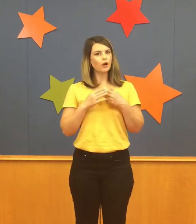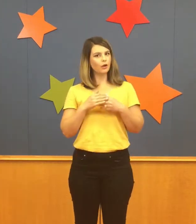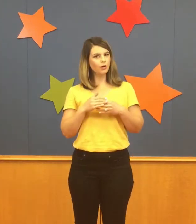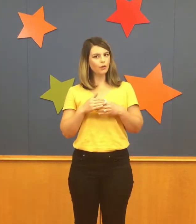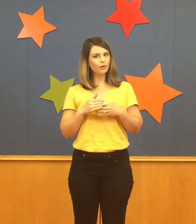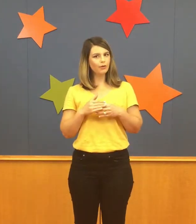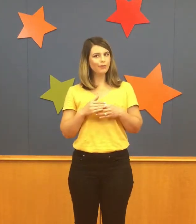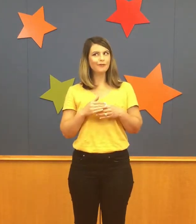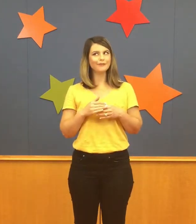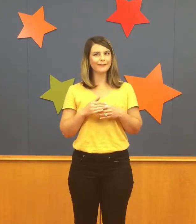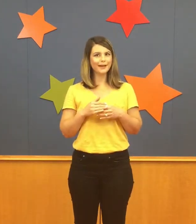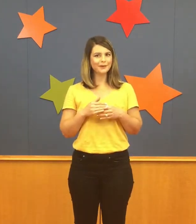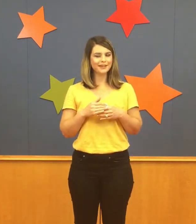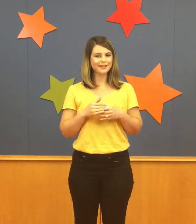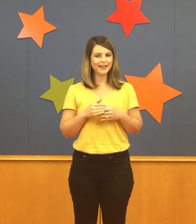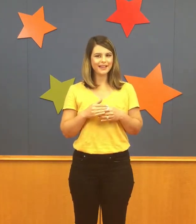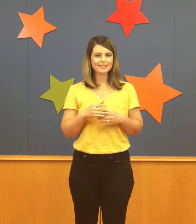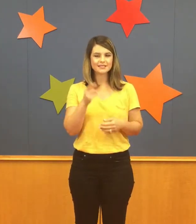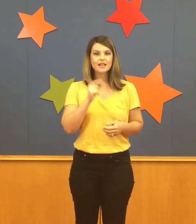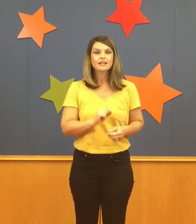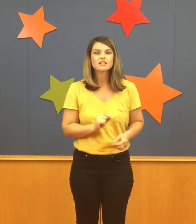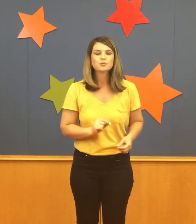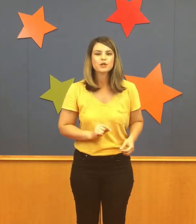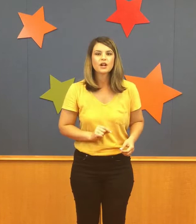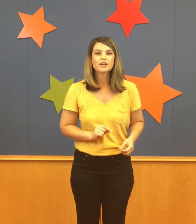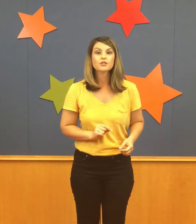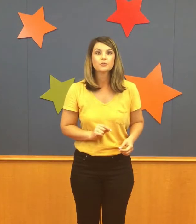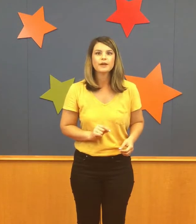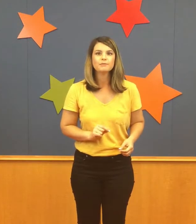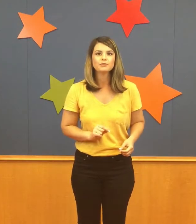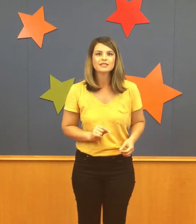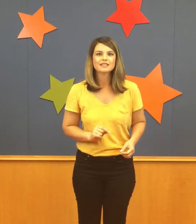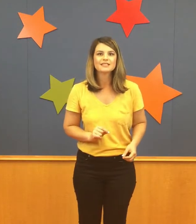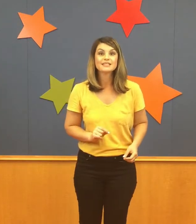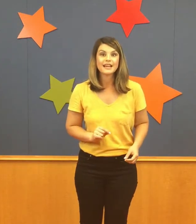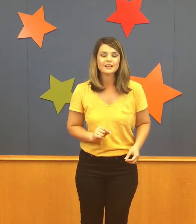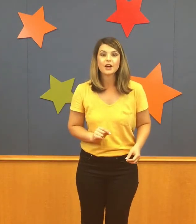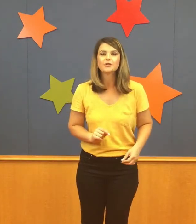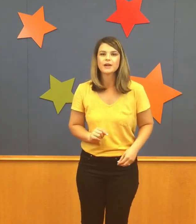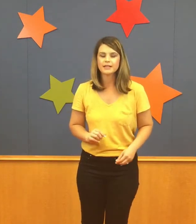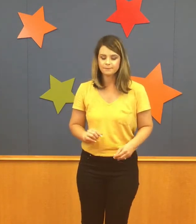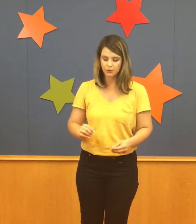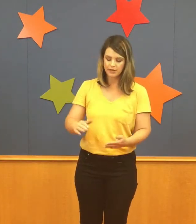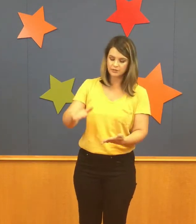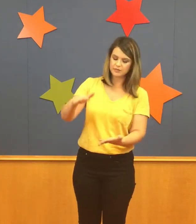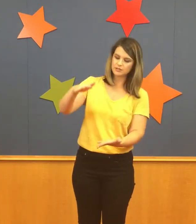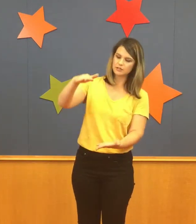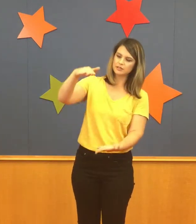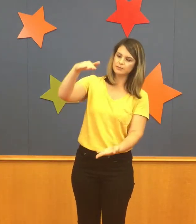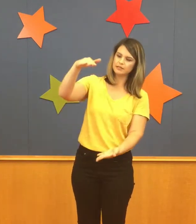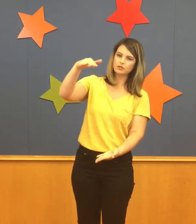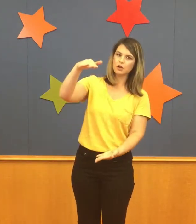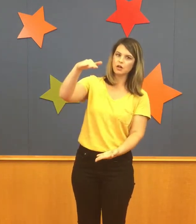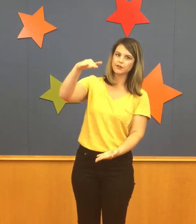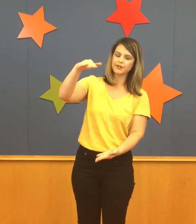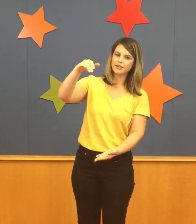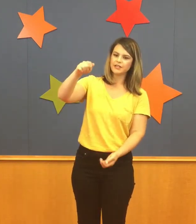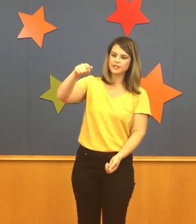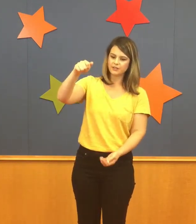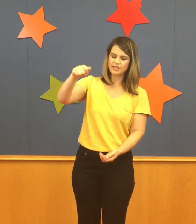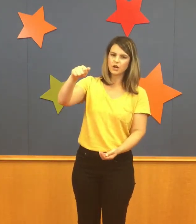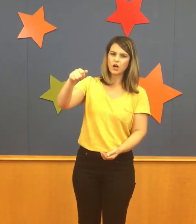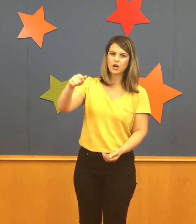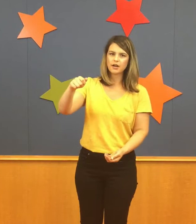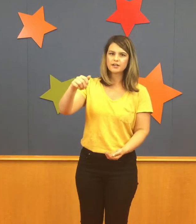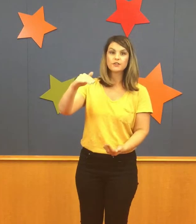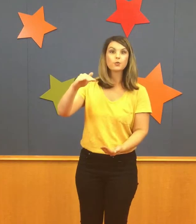boots. Oh, very nice. Let's put on the rain boots instead. Are you ready? Okay, so these are a little bit taller